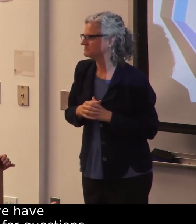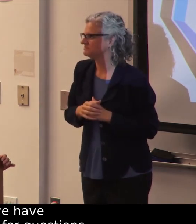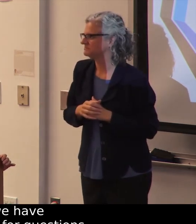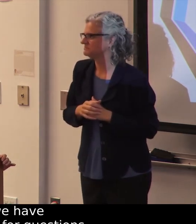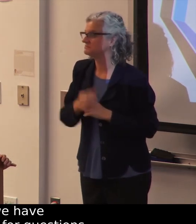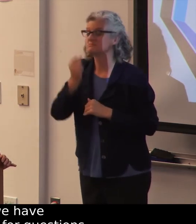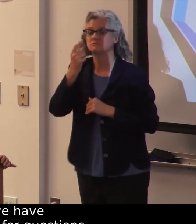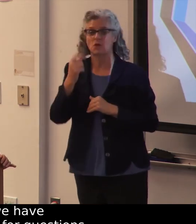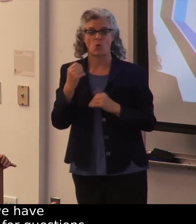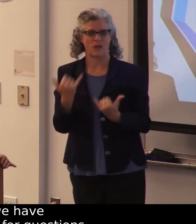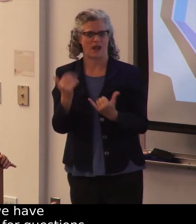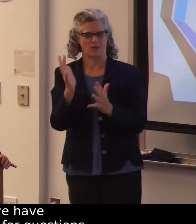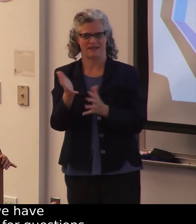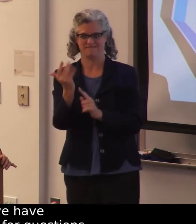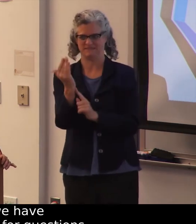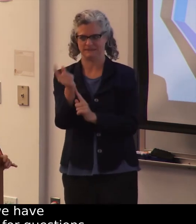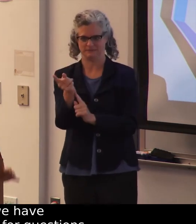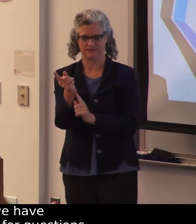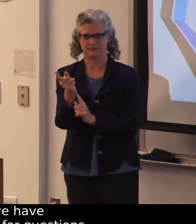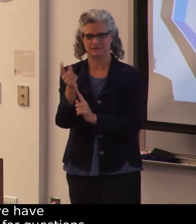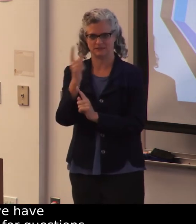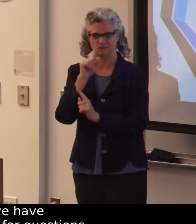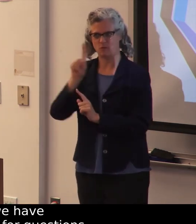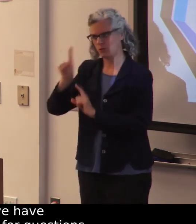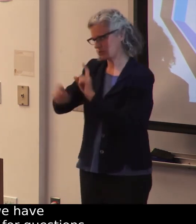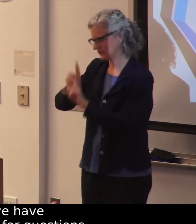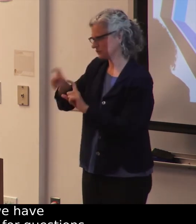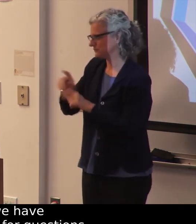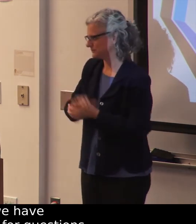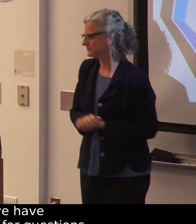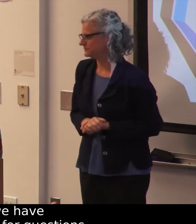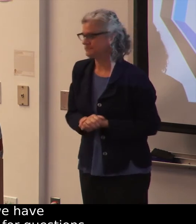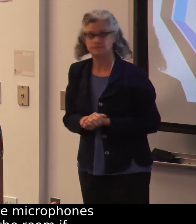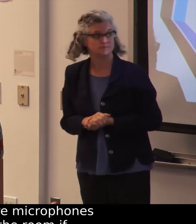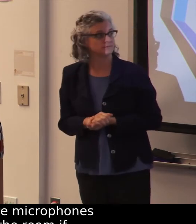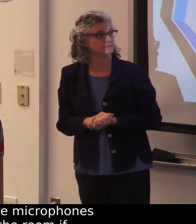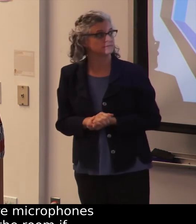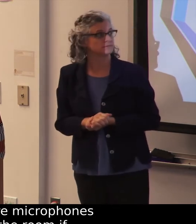have 15 minutes for questions. Thank you so much, Chloe. You're welcome.